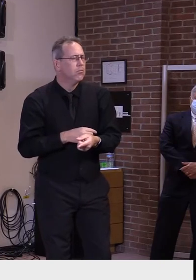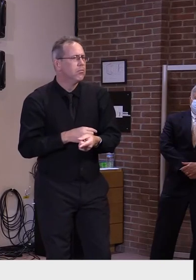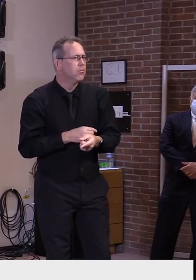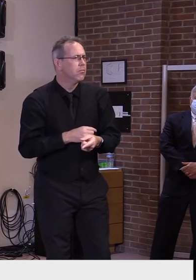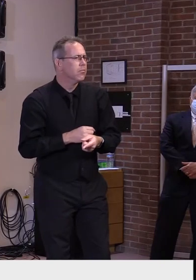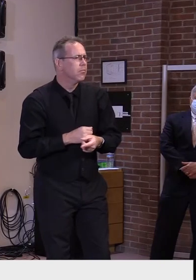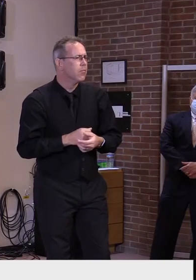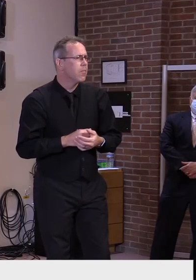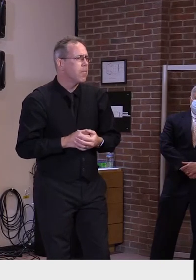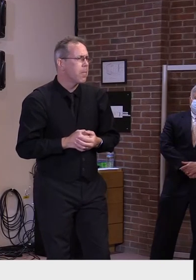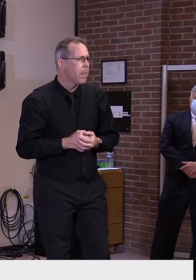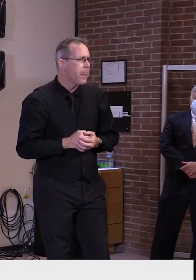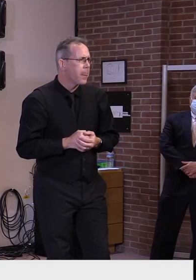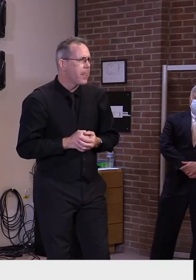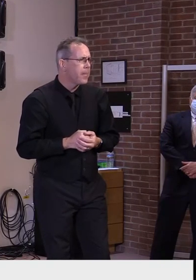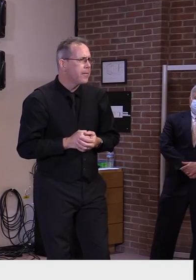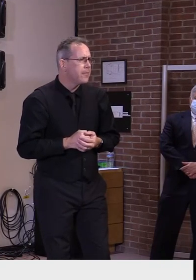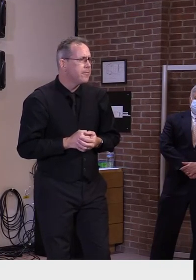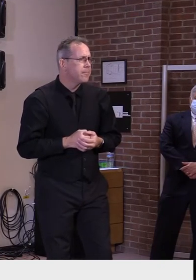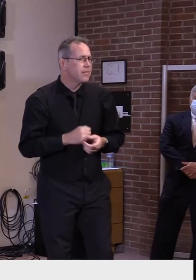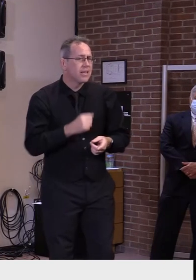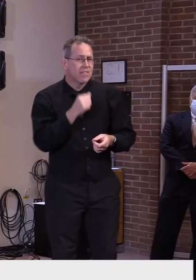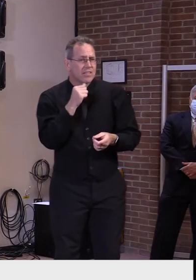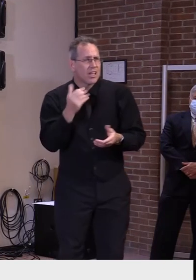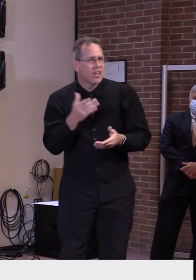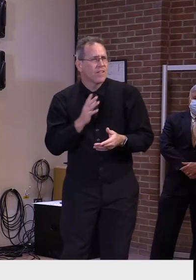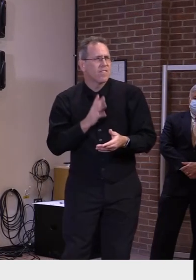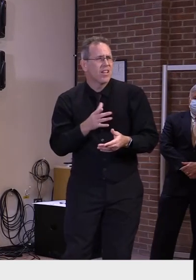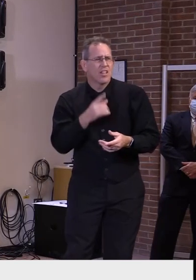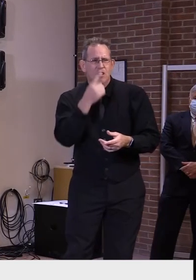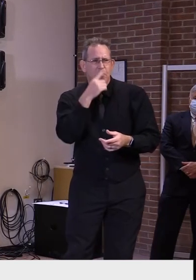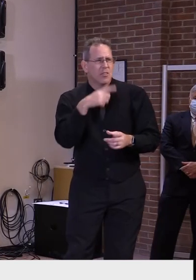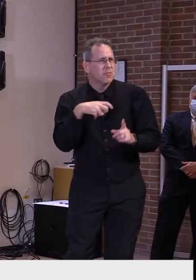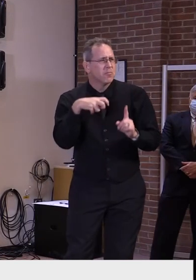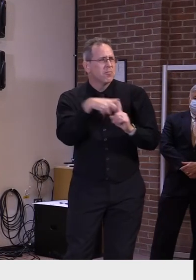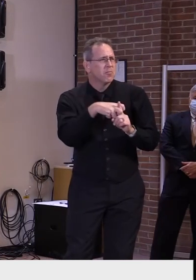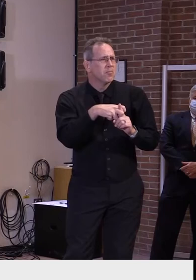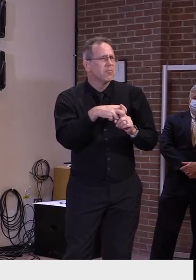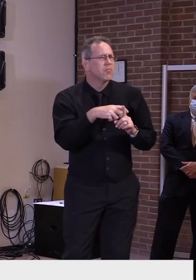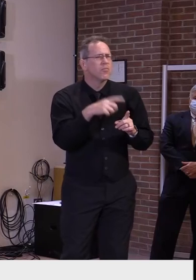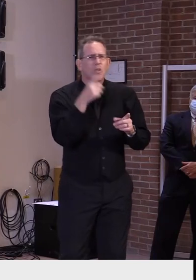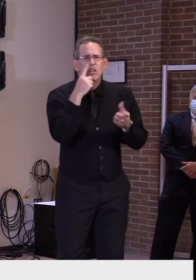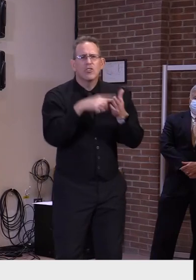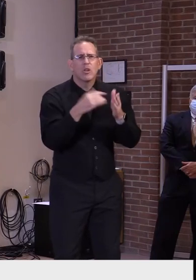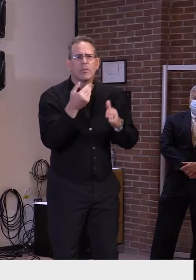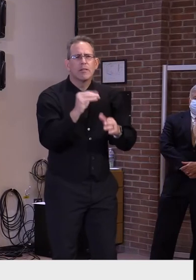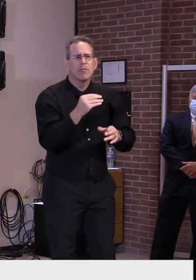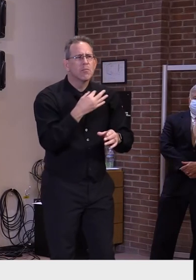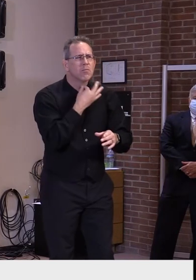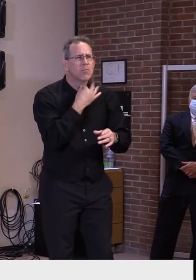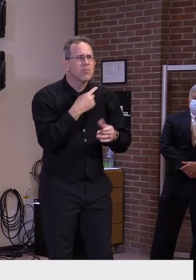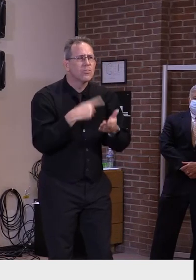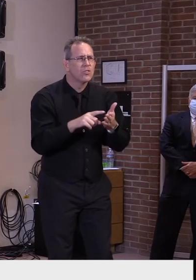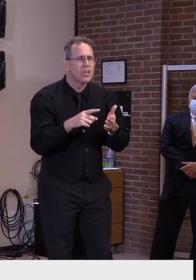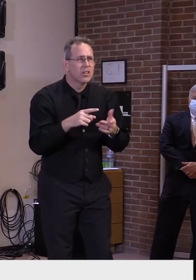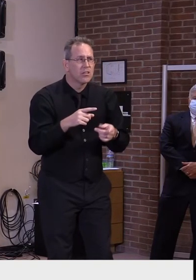If he's not, I'll follow up with him individually. Let me check. Commissioner Sherling, are you on?